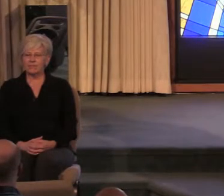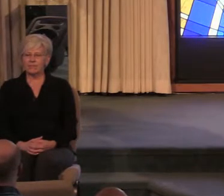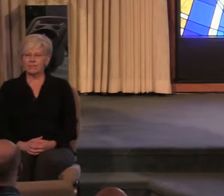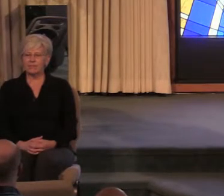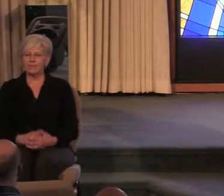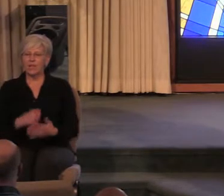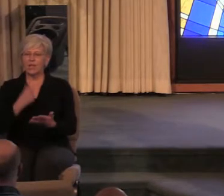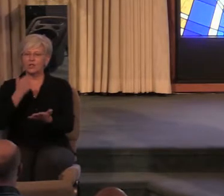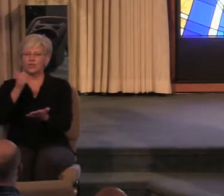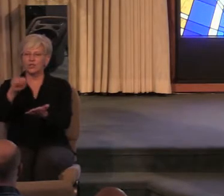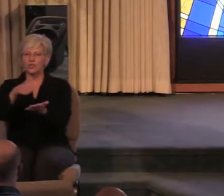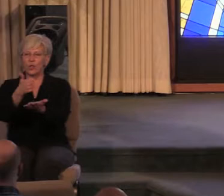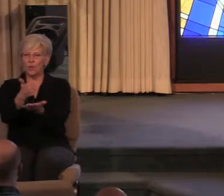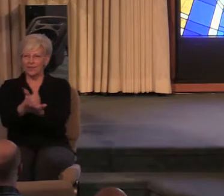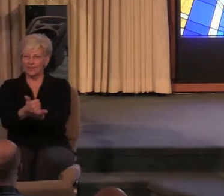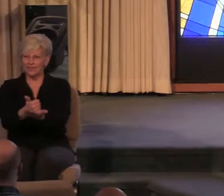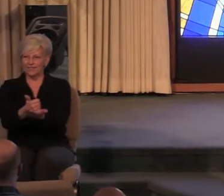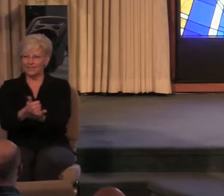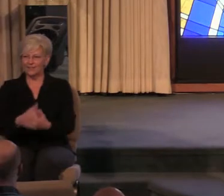So it is.